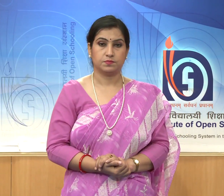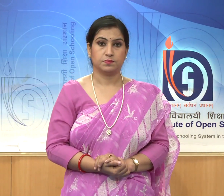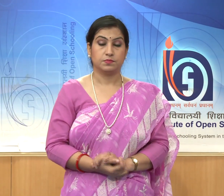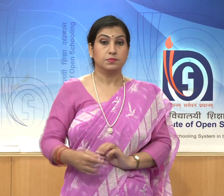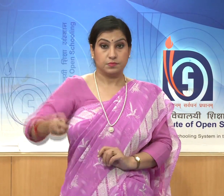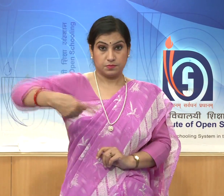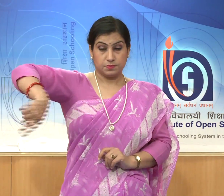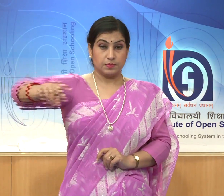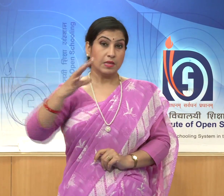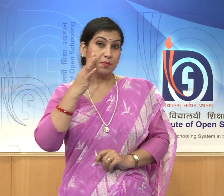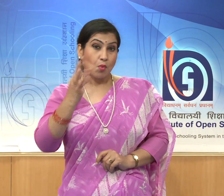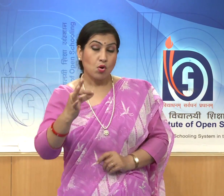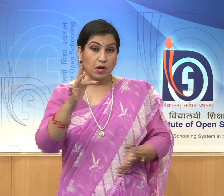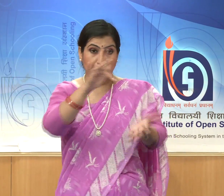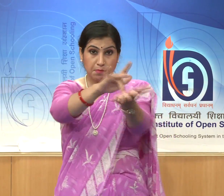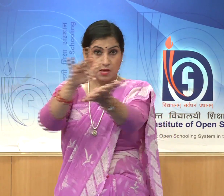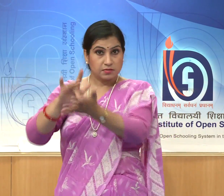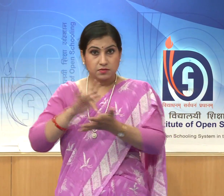The important centers